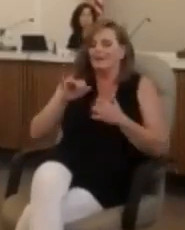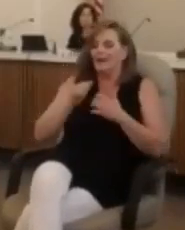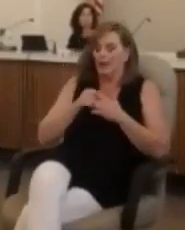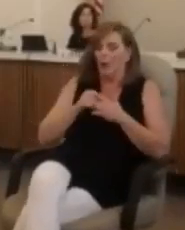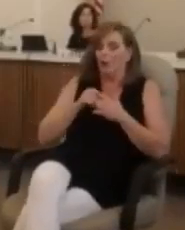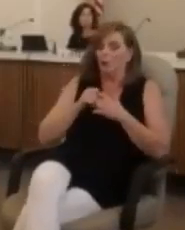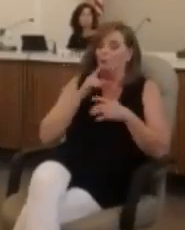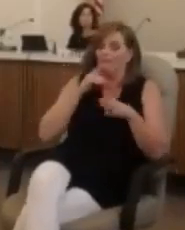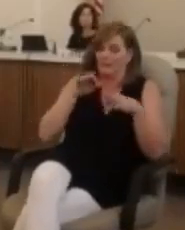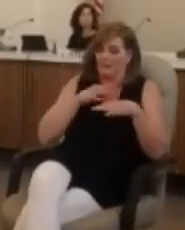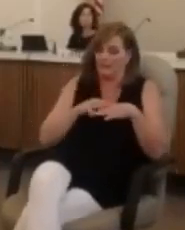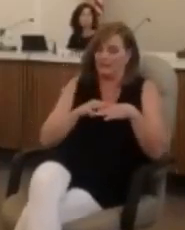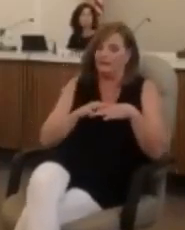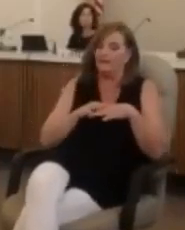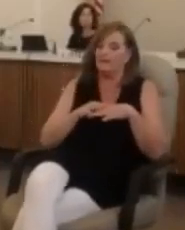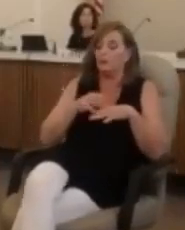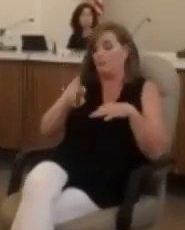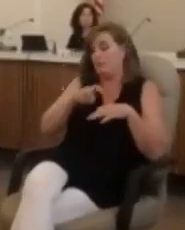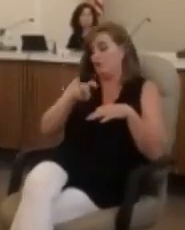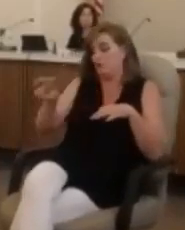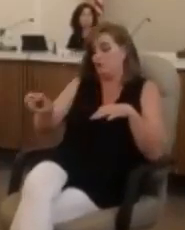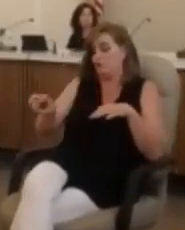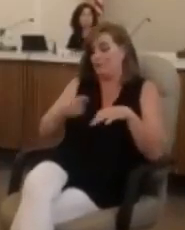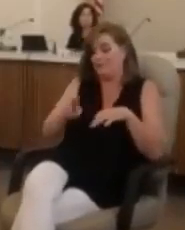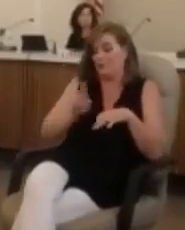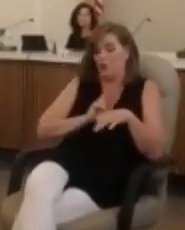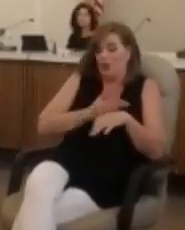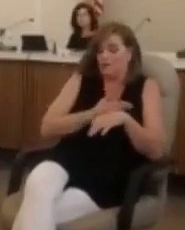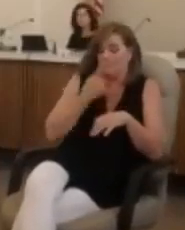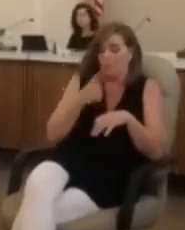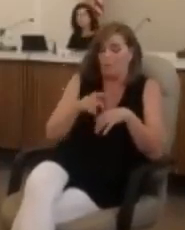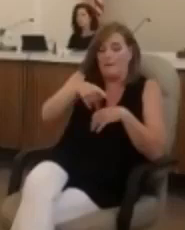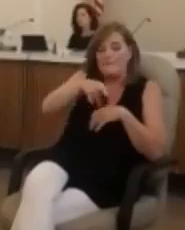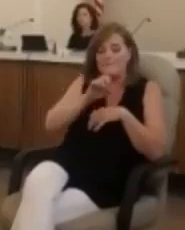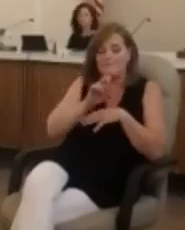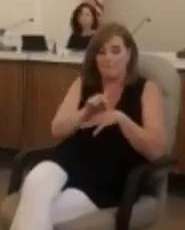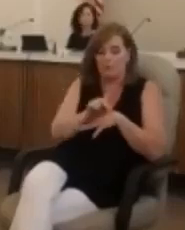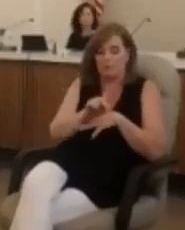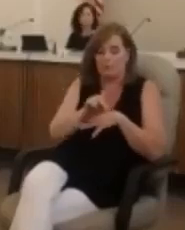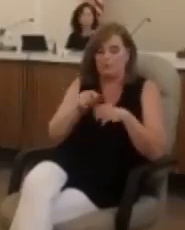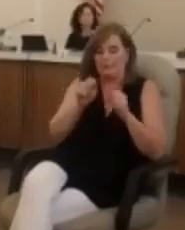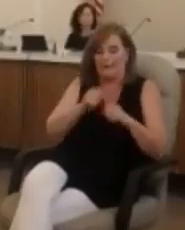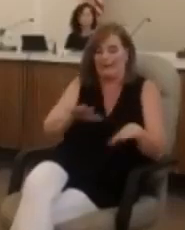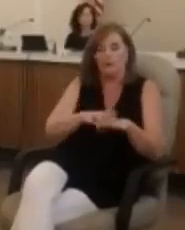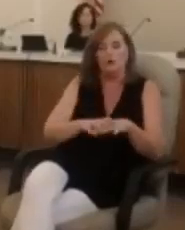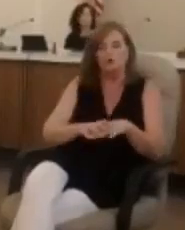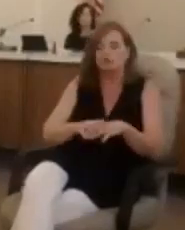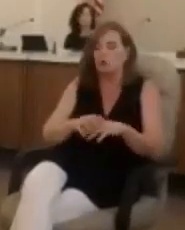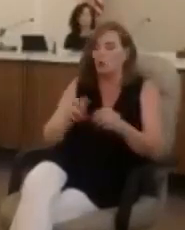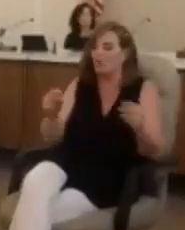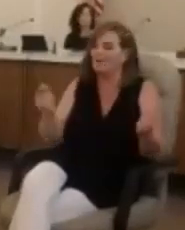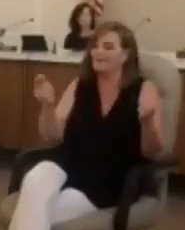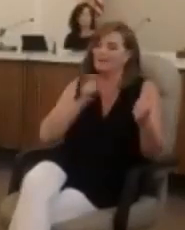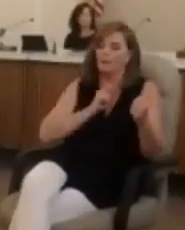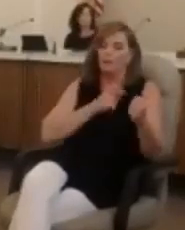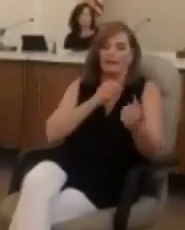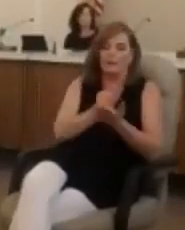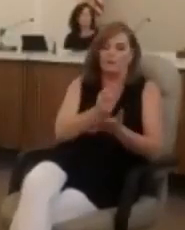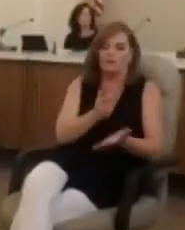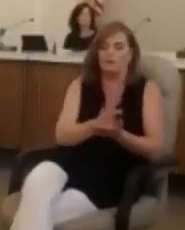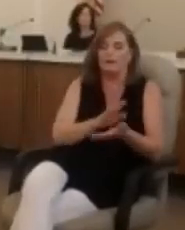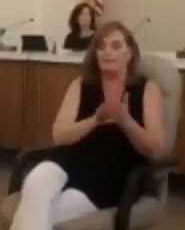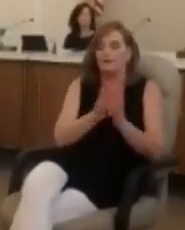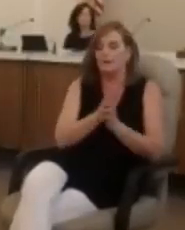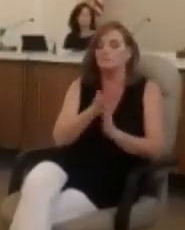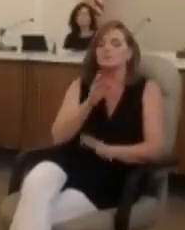it expressly would be transferred to us for parkland. So the instant we approve it, it comes under parkland alienation. The